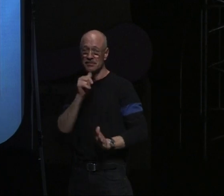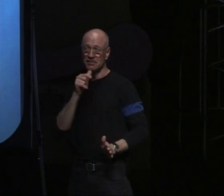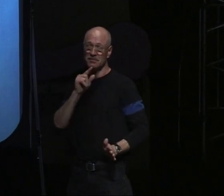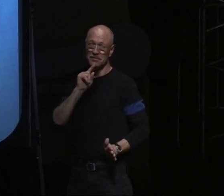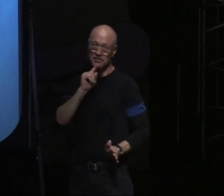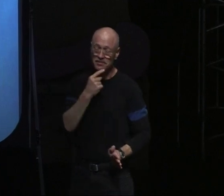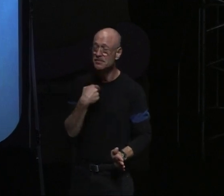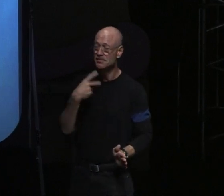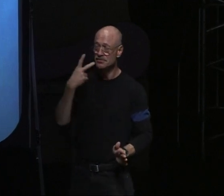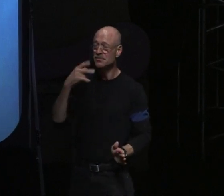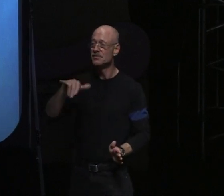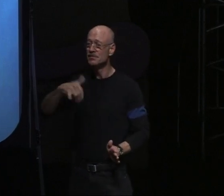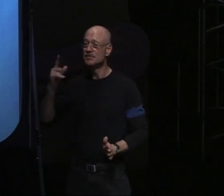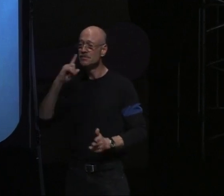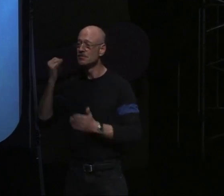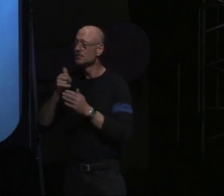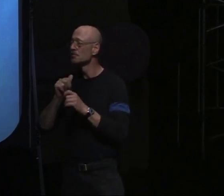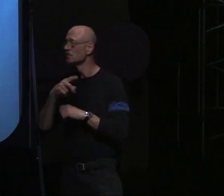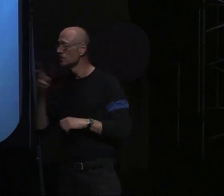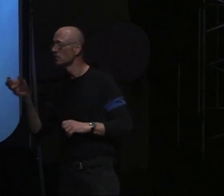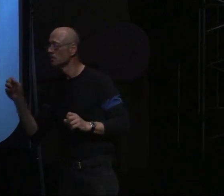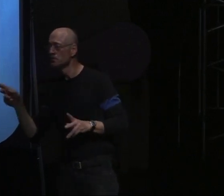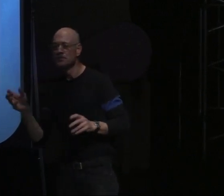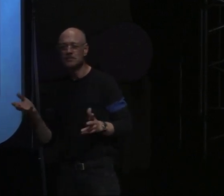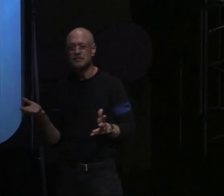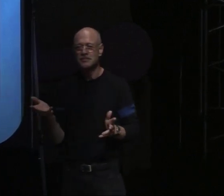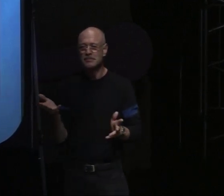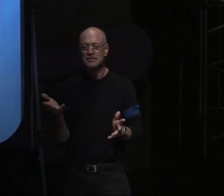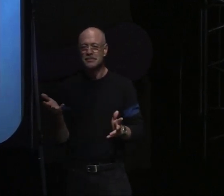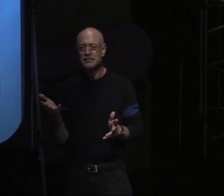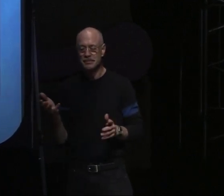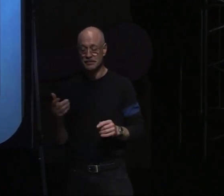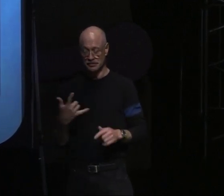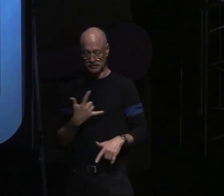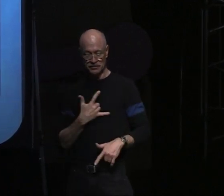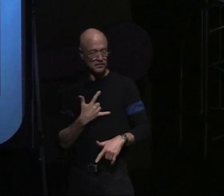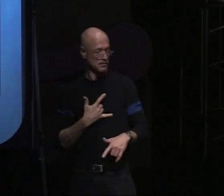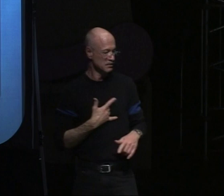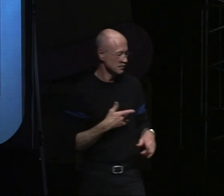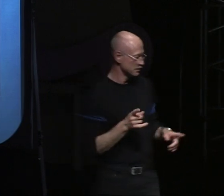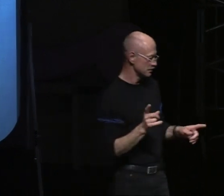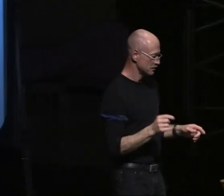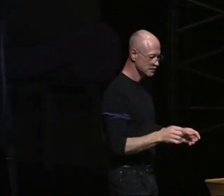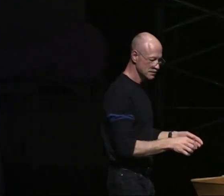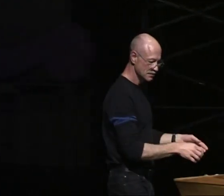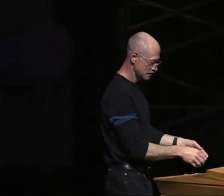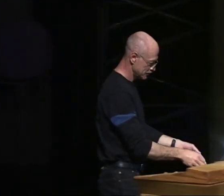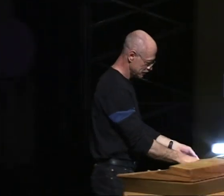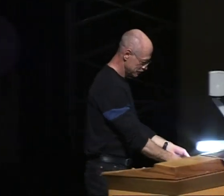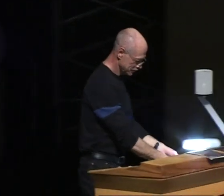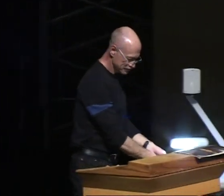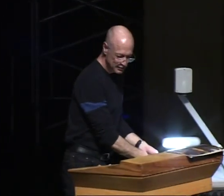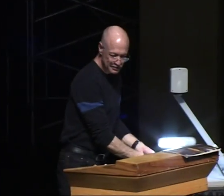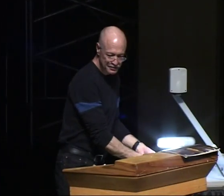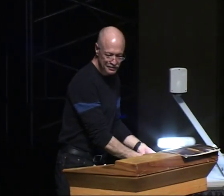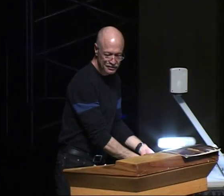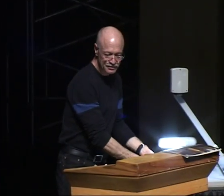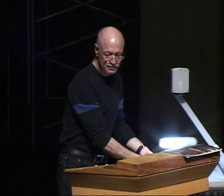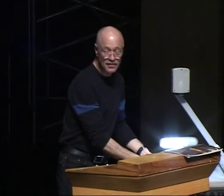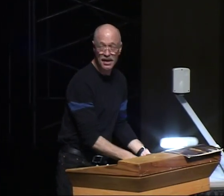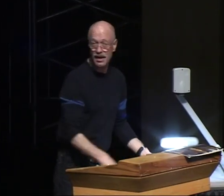my work. And the only thing I might have incorporated might have been the I love you hand shape, and that was just about it. Let me see, I think I've got an